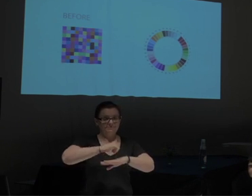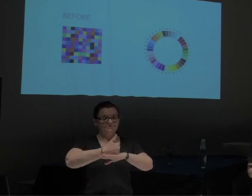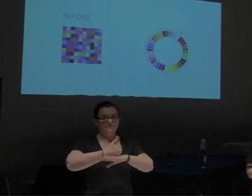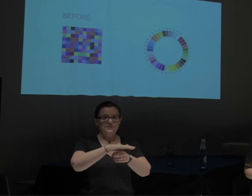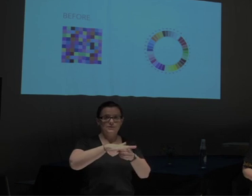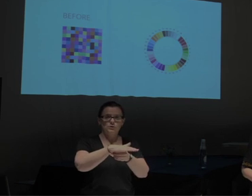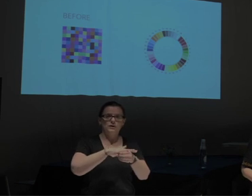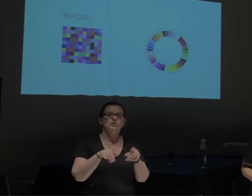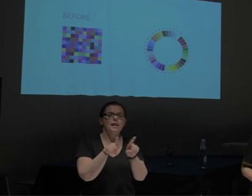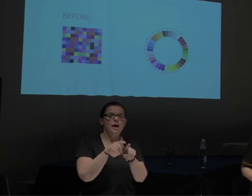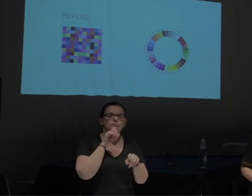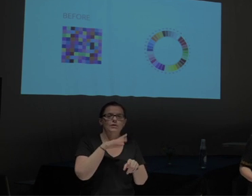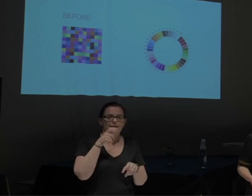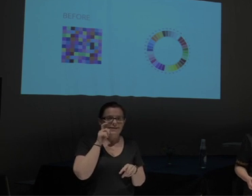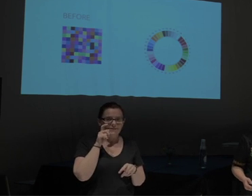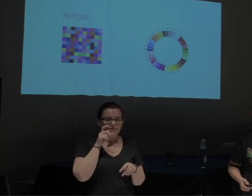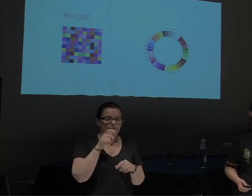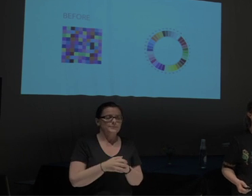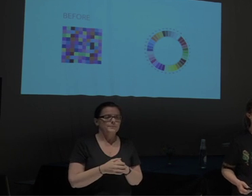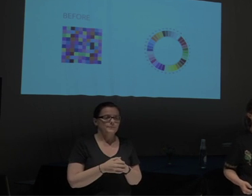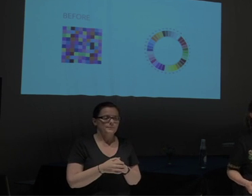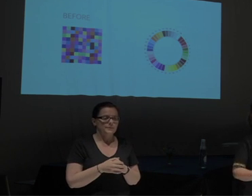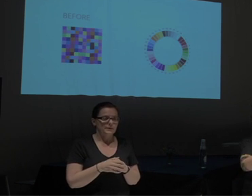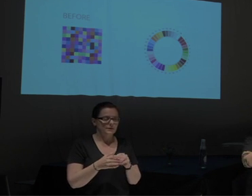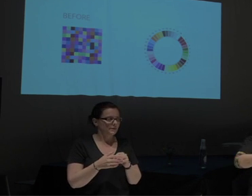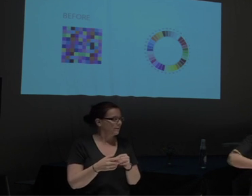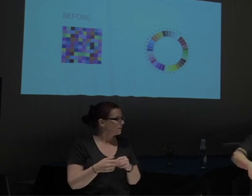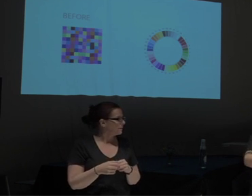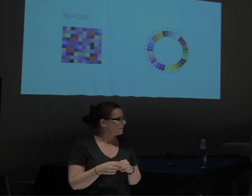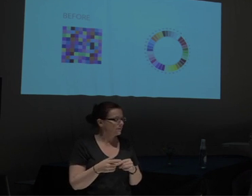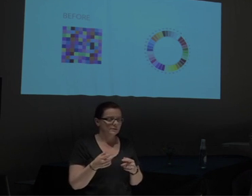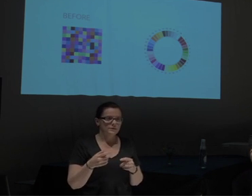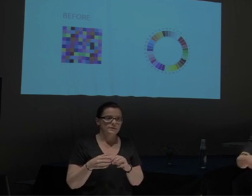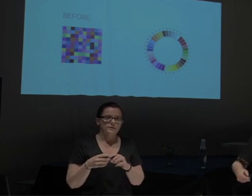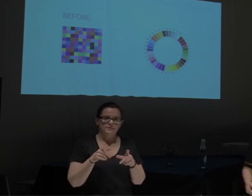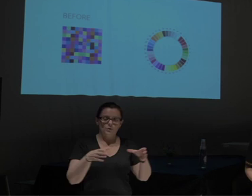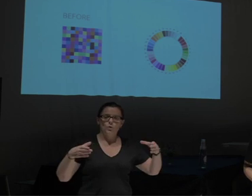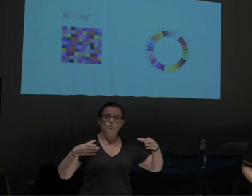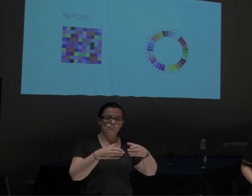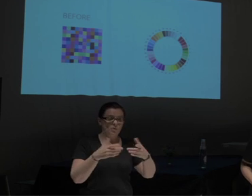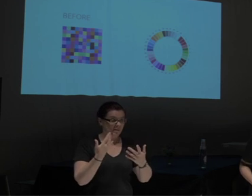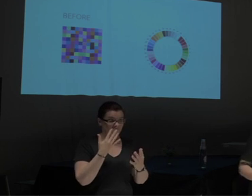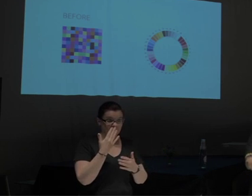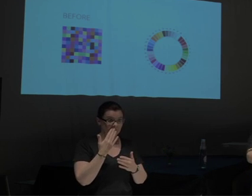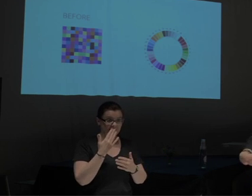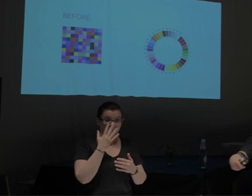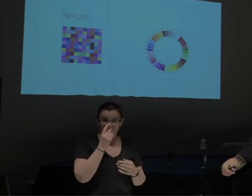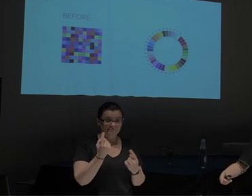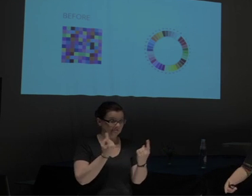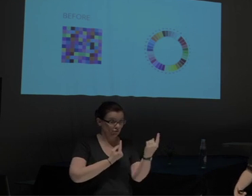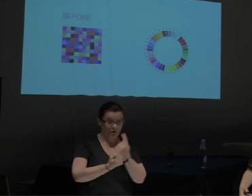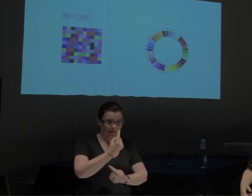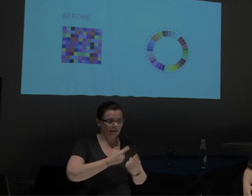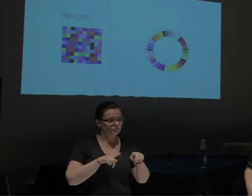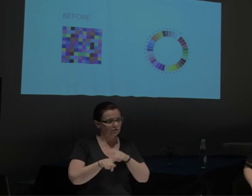the Dragon Cafe at Morley College, and we engaged as a social group of people who've never met each other in a relaxed setting. I've